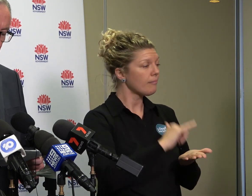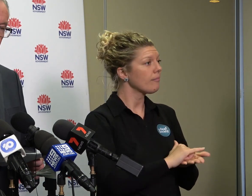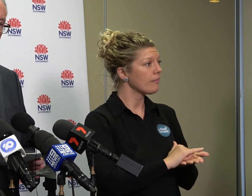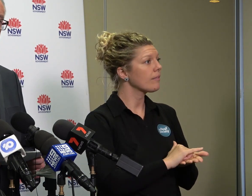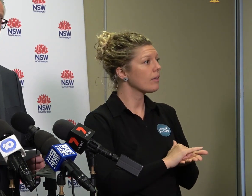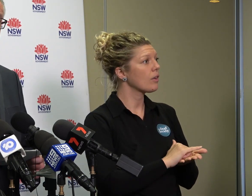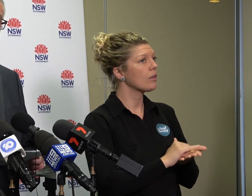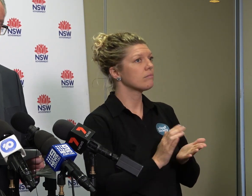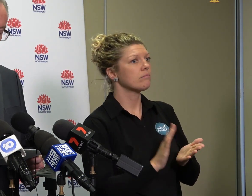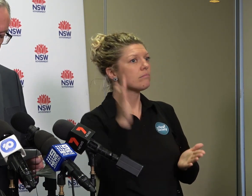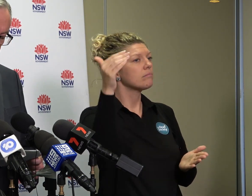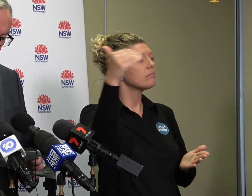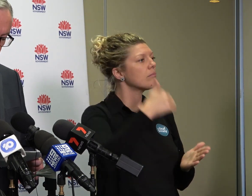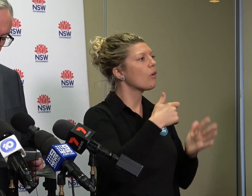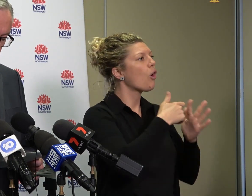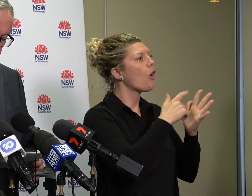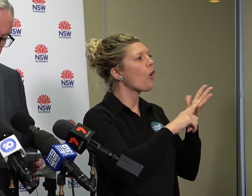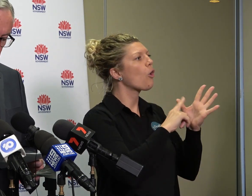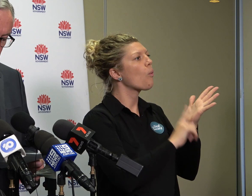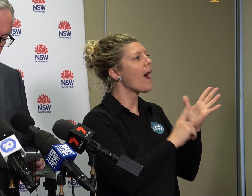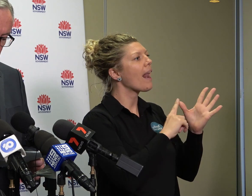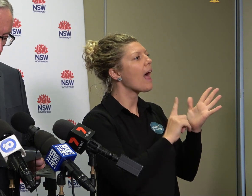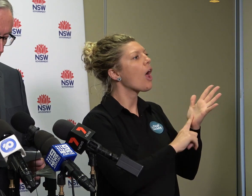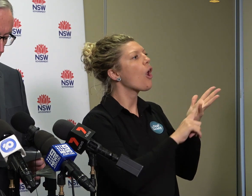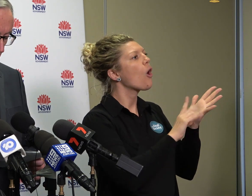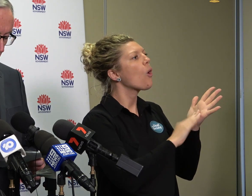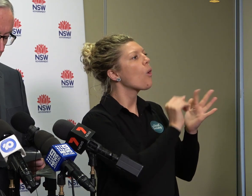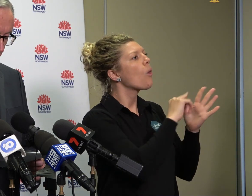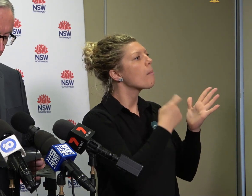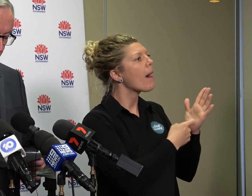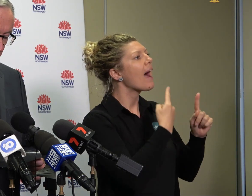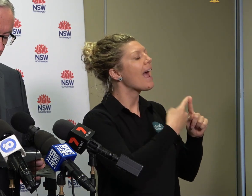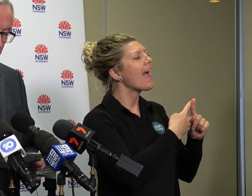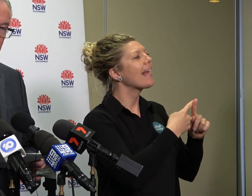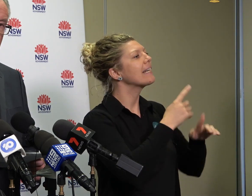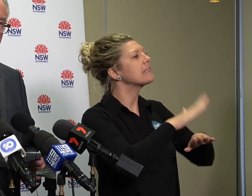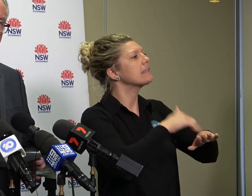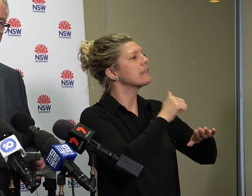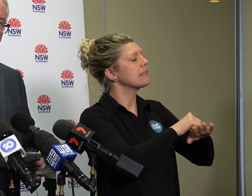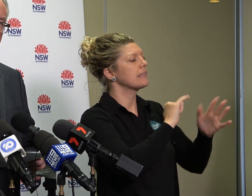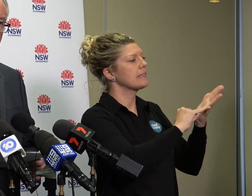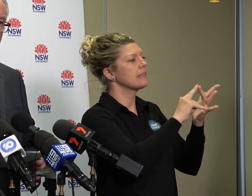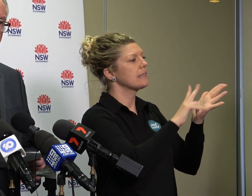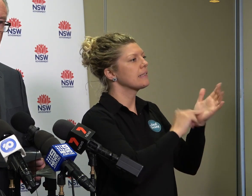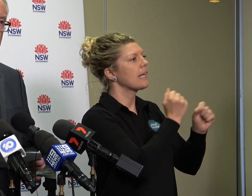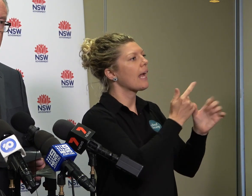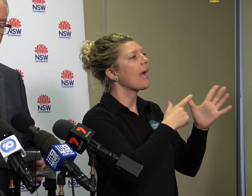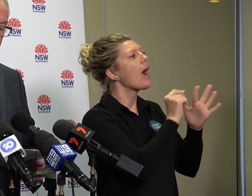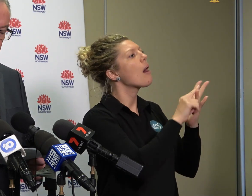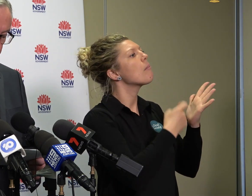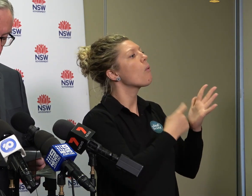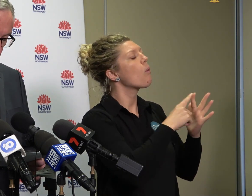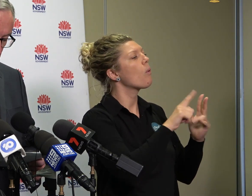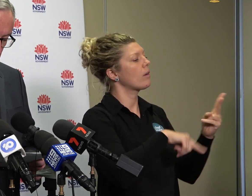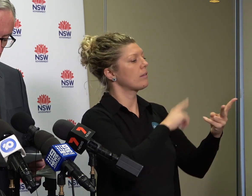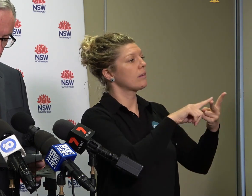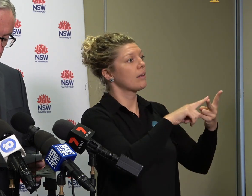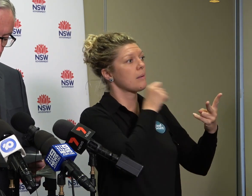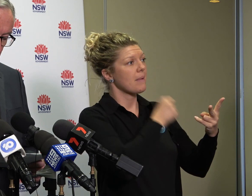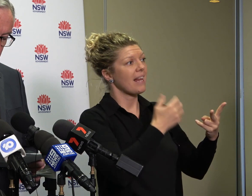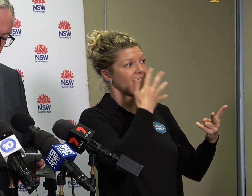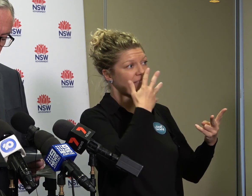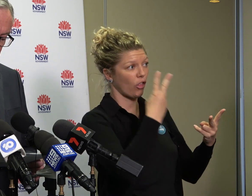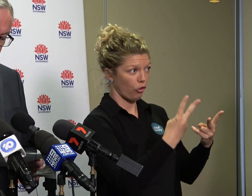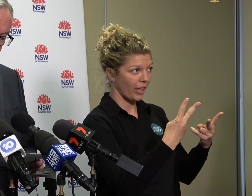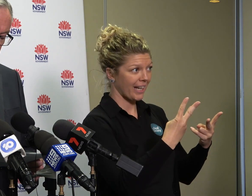via Kuala Lumpur and Singapore. We have another male who was 53 years old,